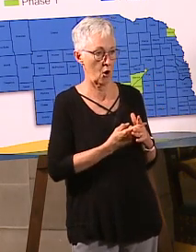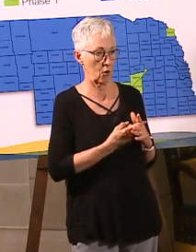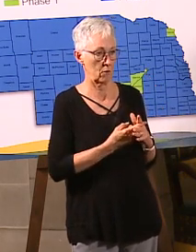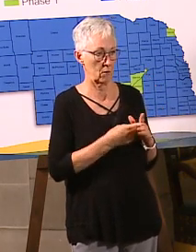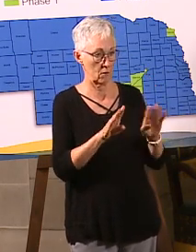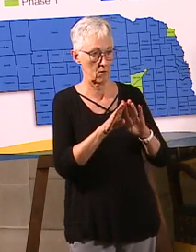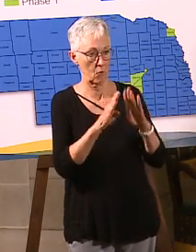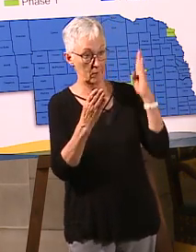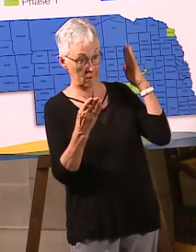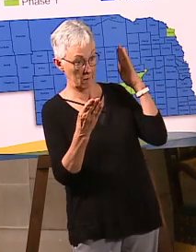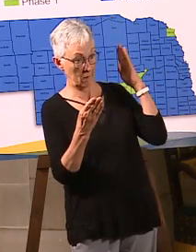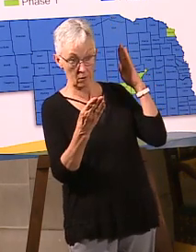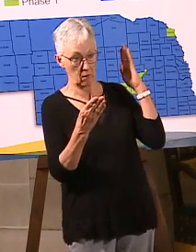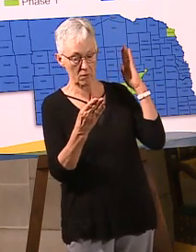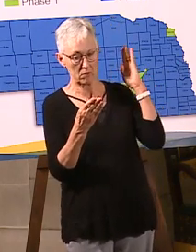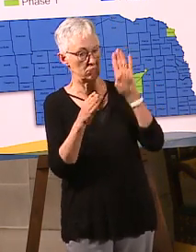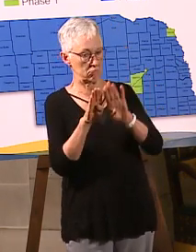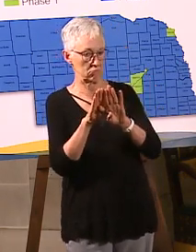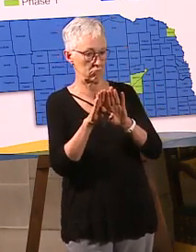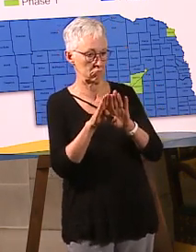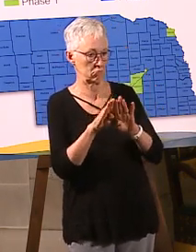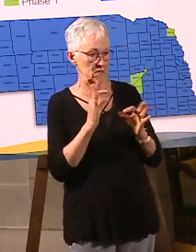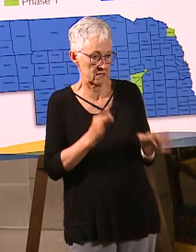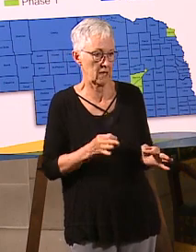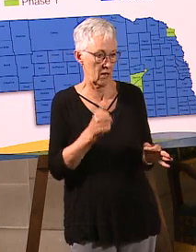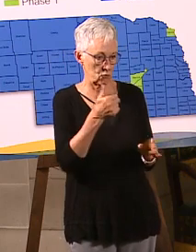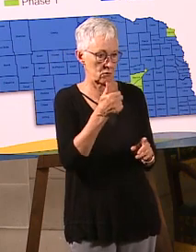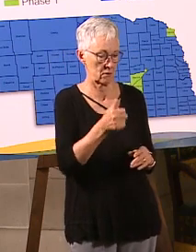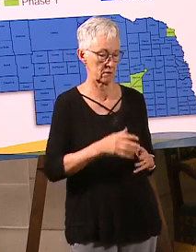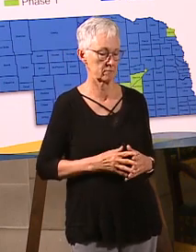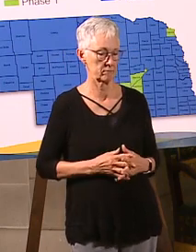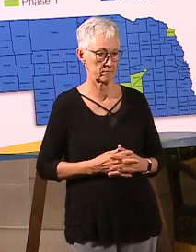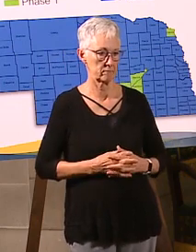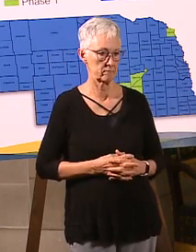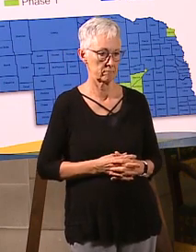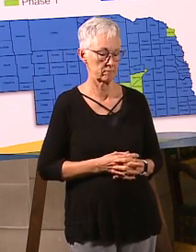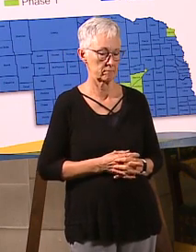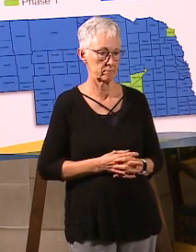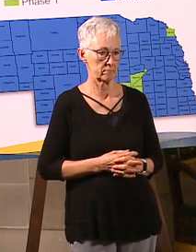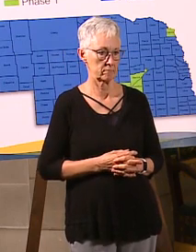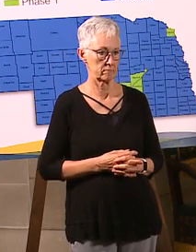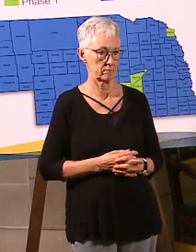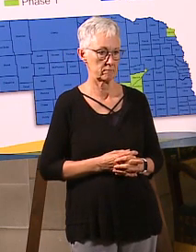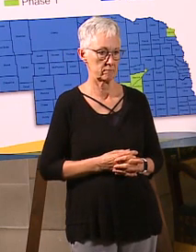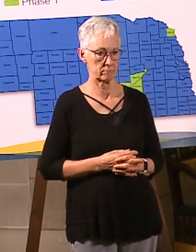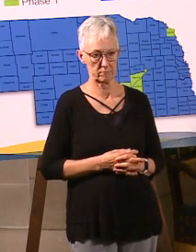and what they want you to sign. Danielle from NTV has a question about